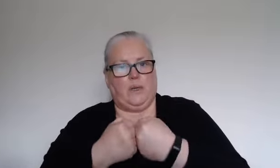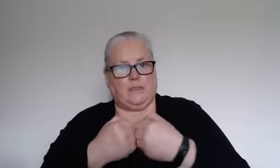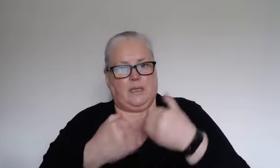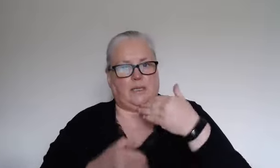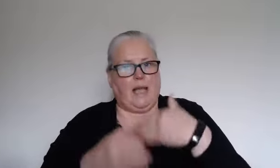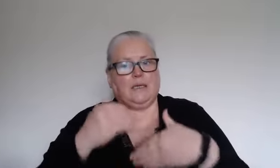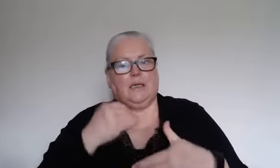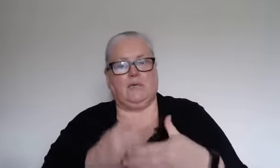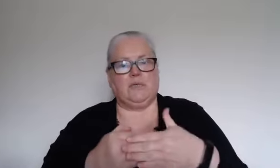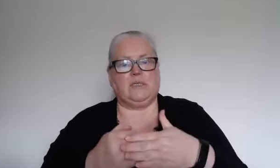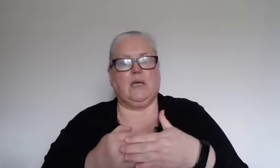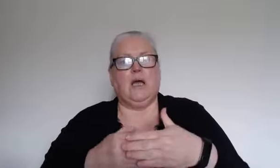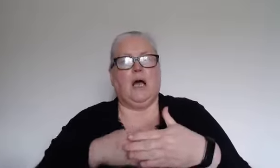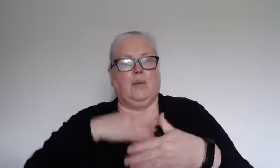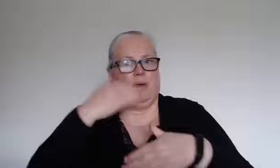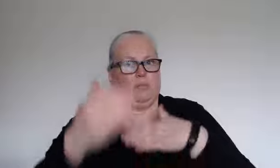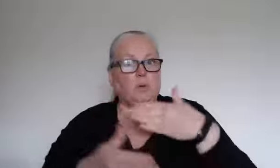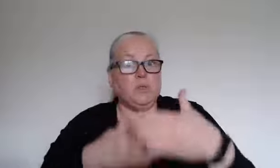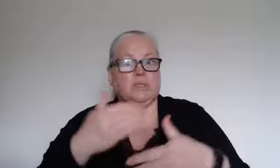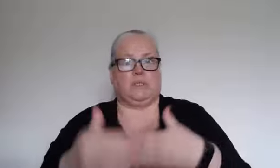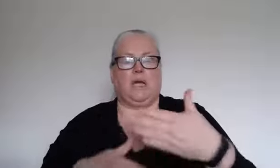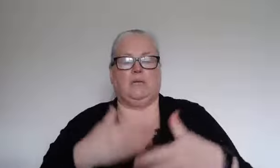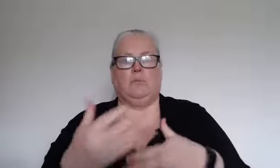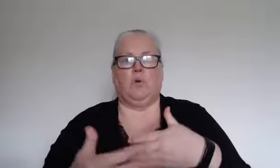then that can give us a boost to tackle more